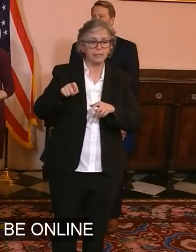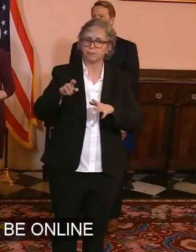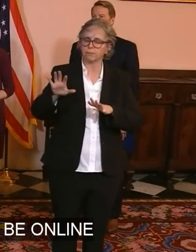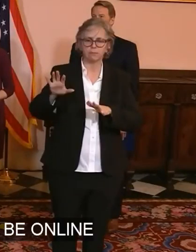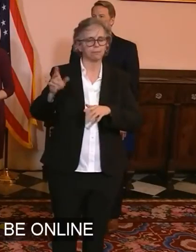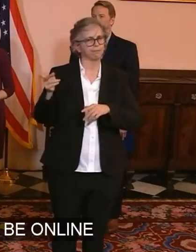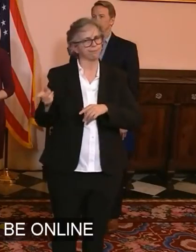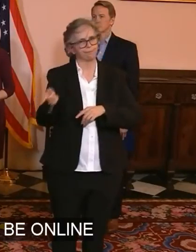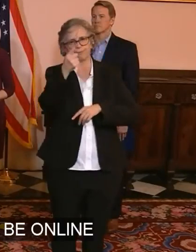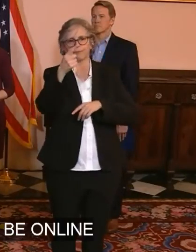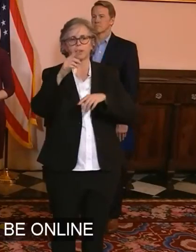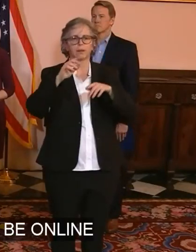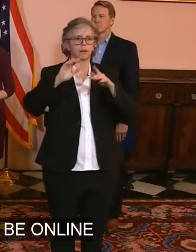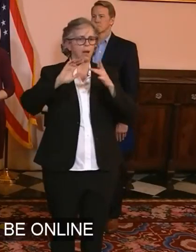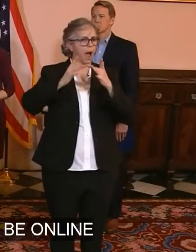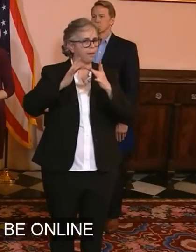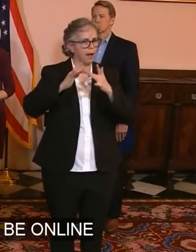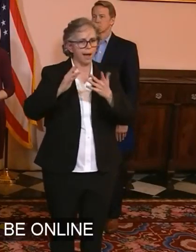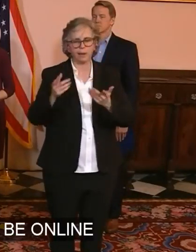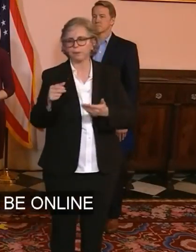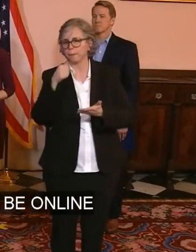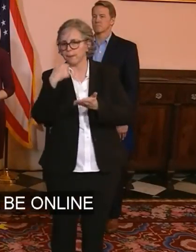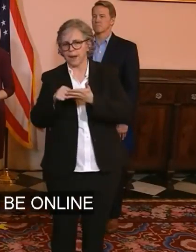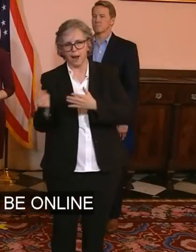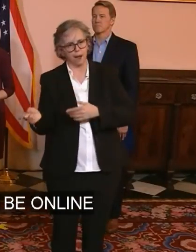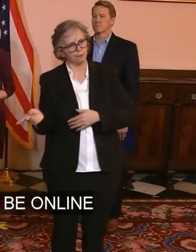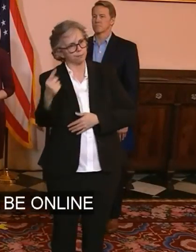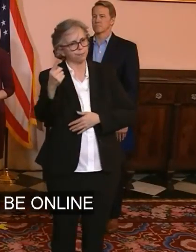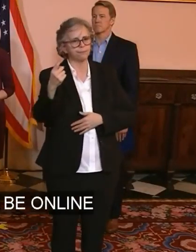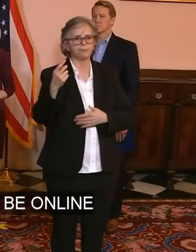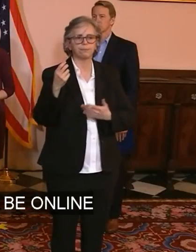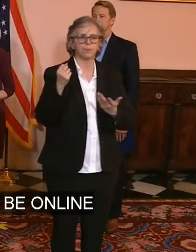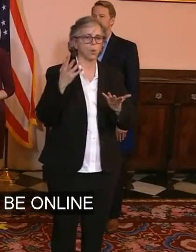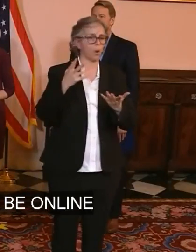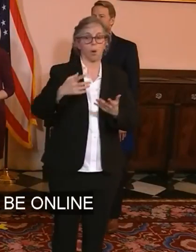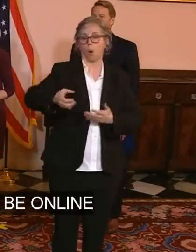mail, or they'll simply be paused.